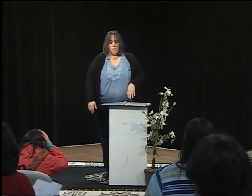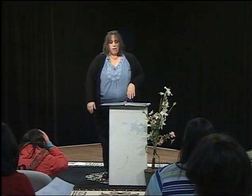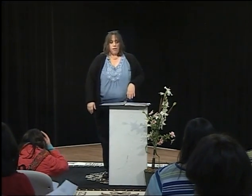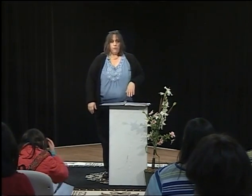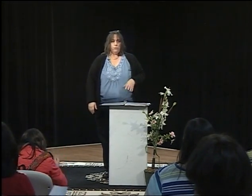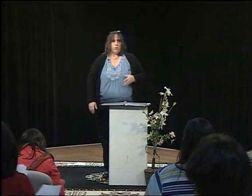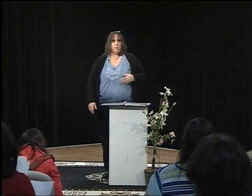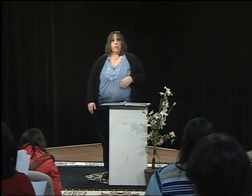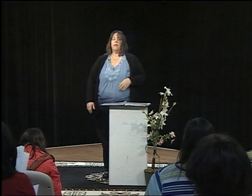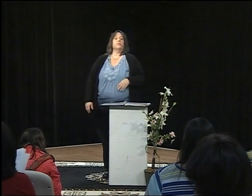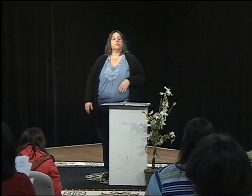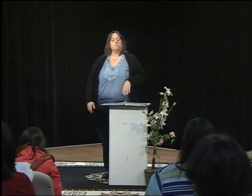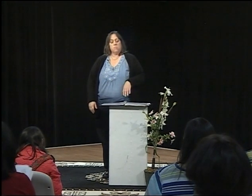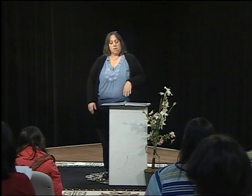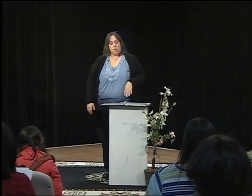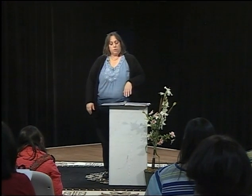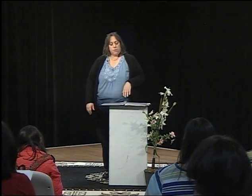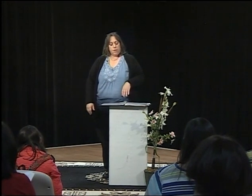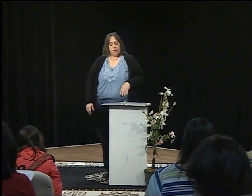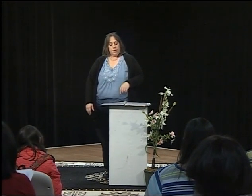Now, if we're going to be having some meals,